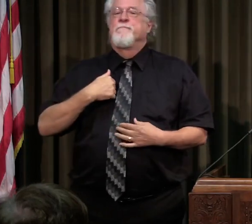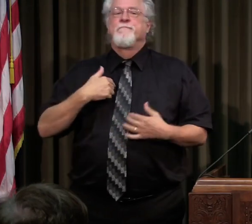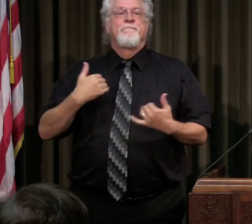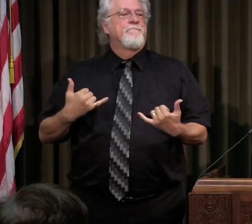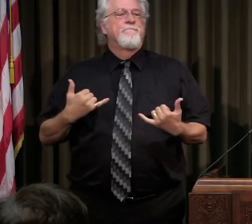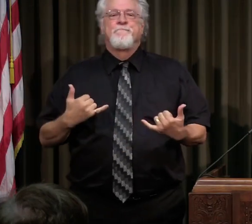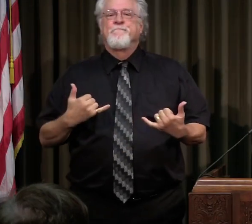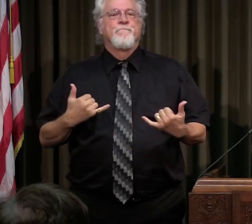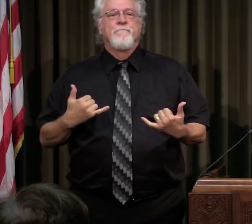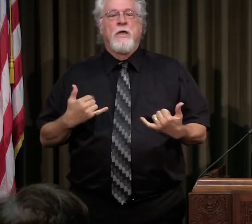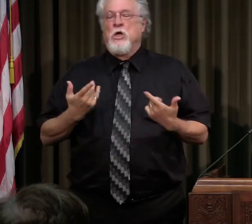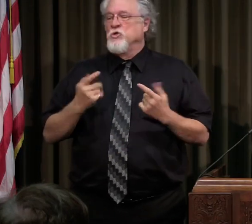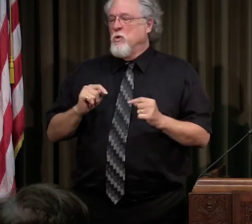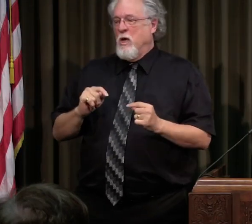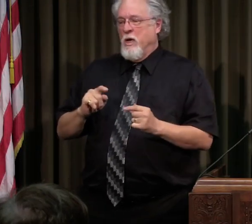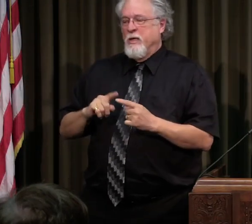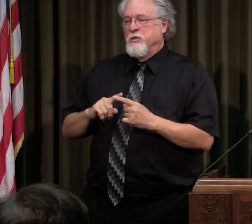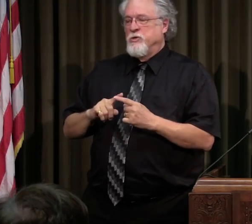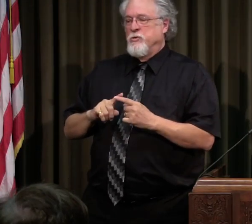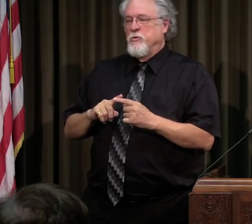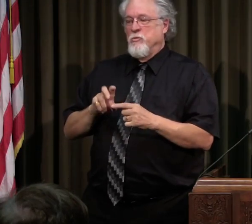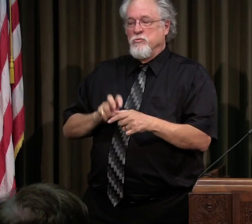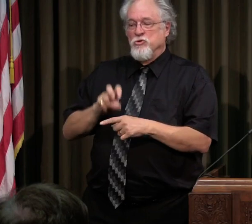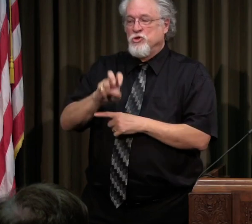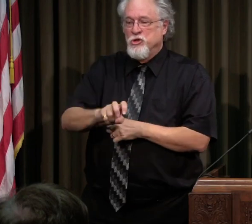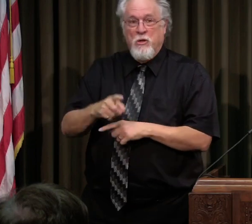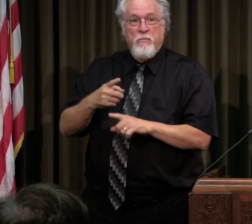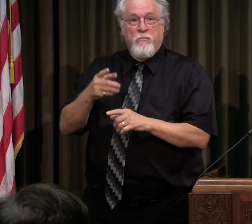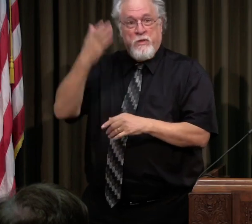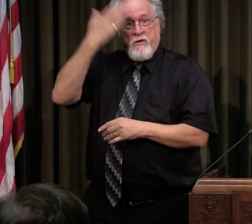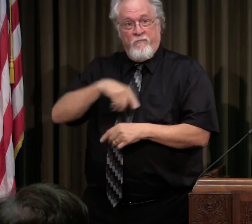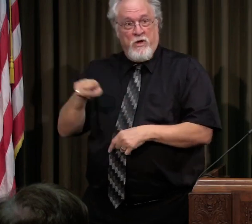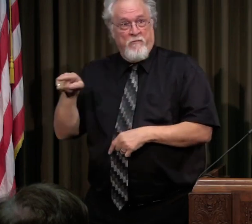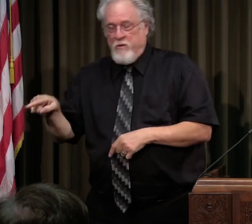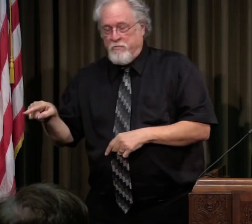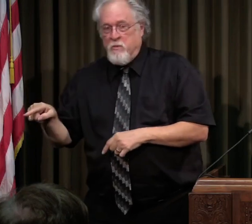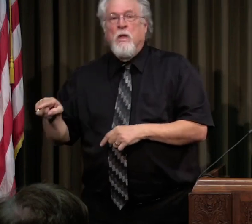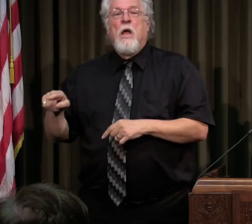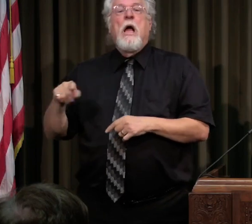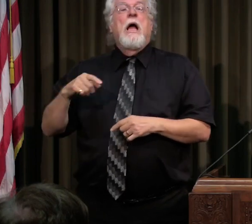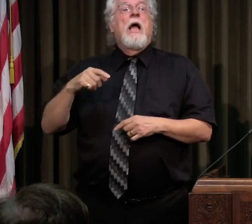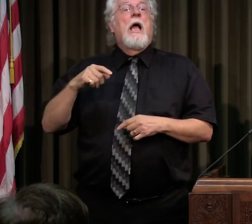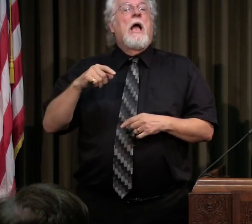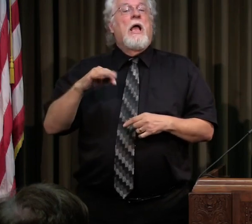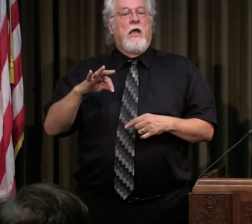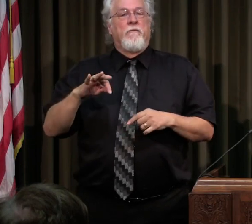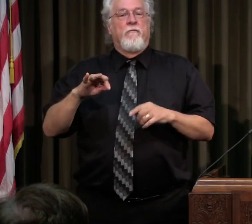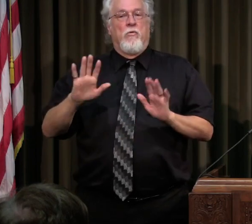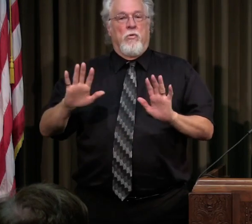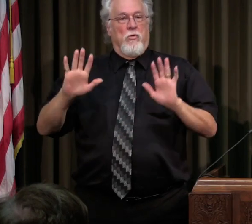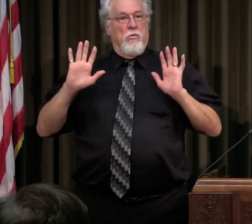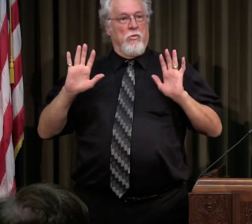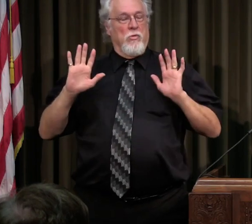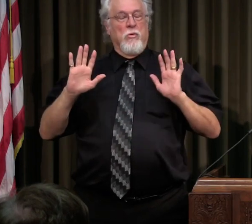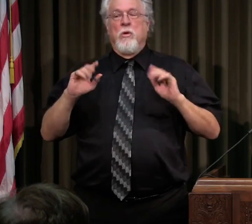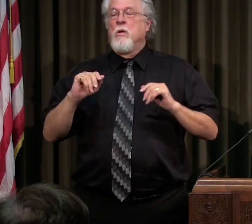today try to get in front of them. I will tell you that I think if you just pull